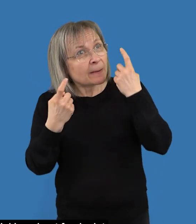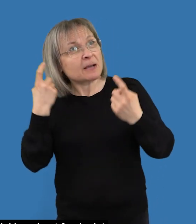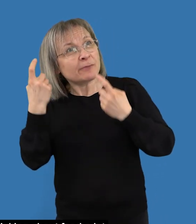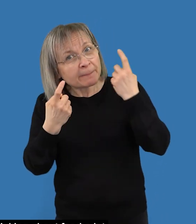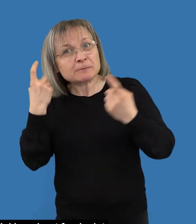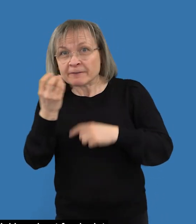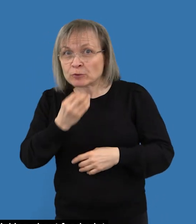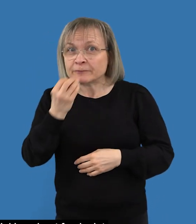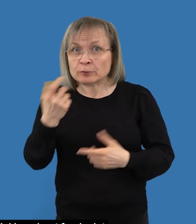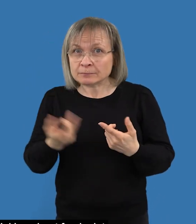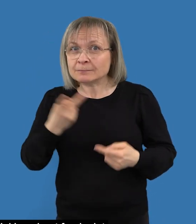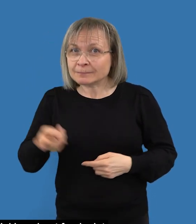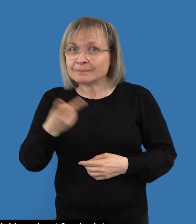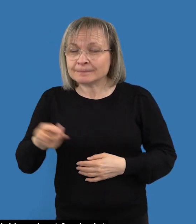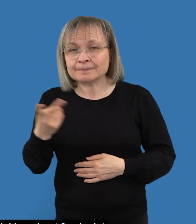Thinking about food a lot.